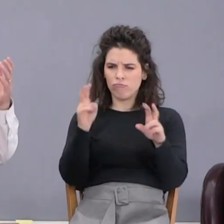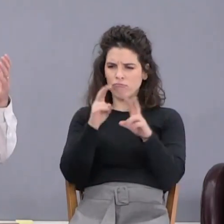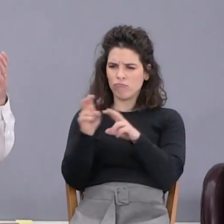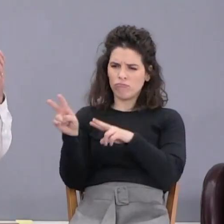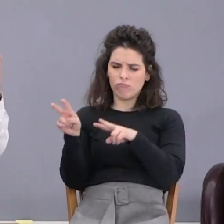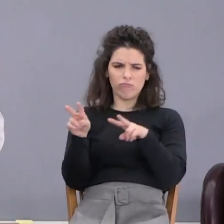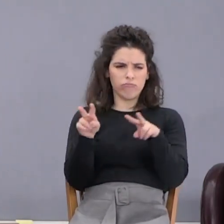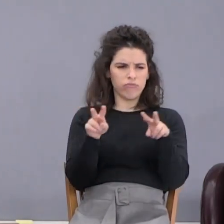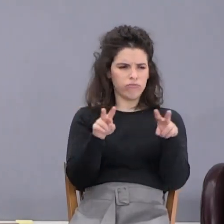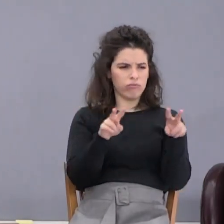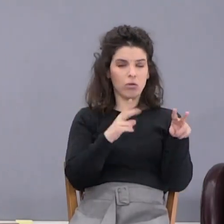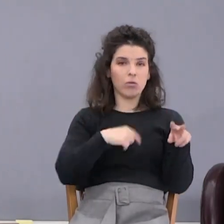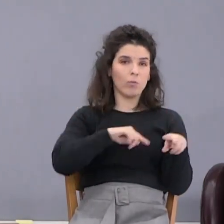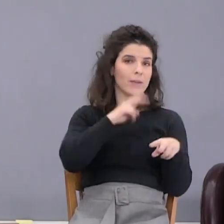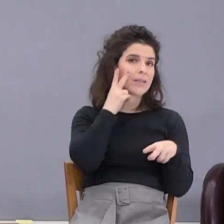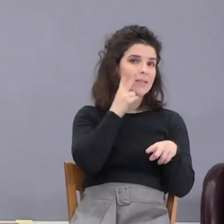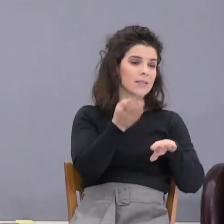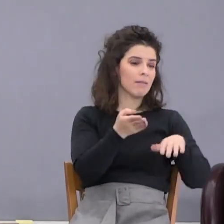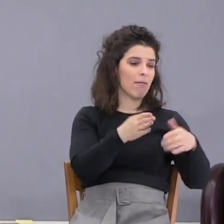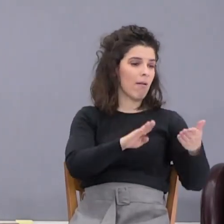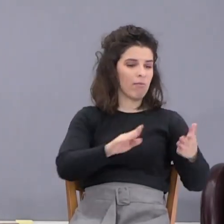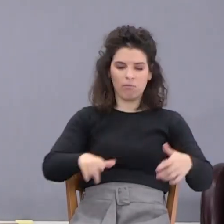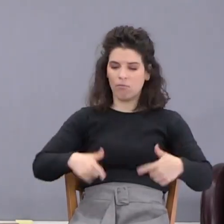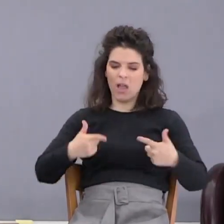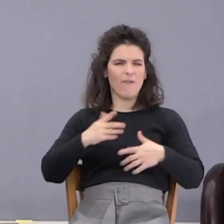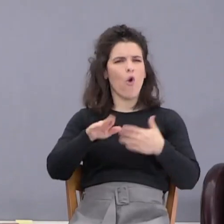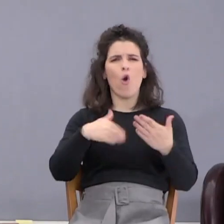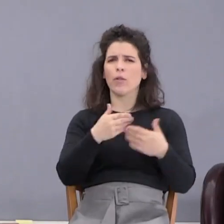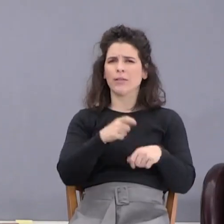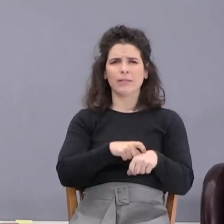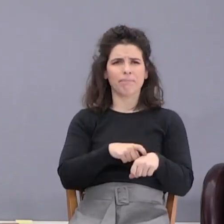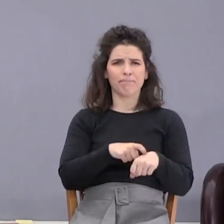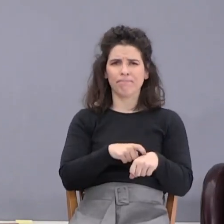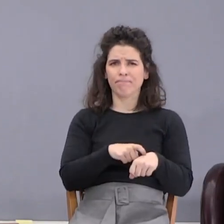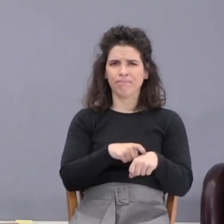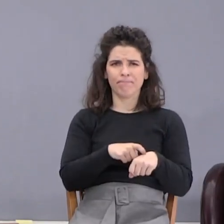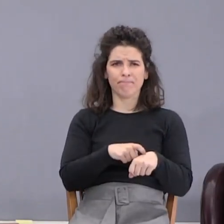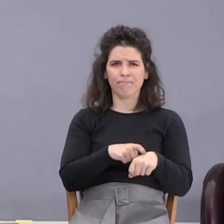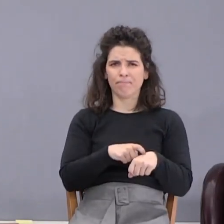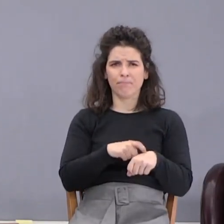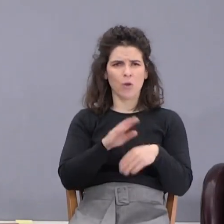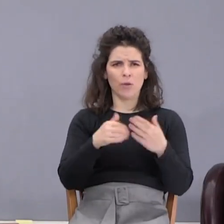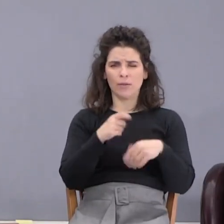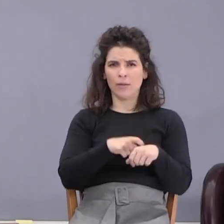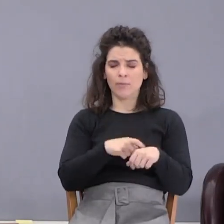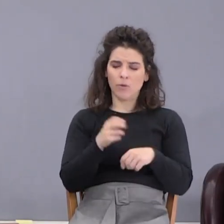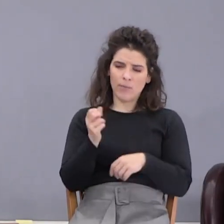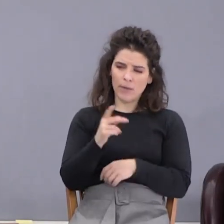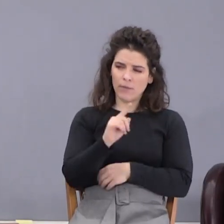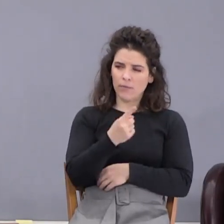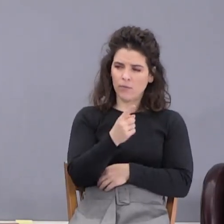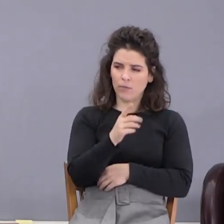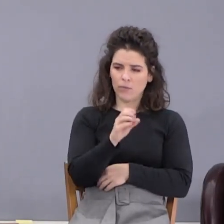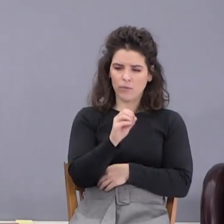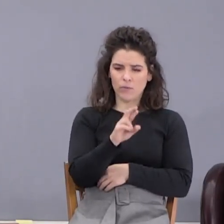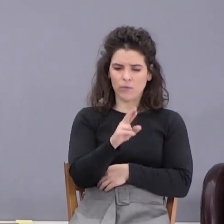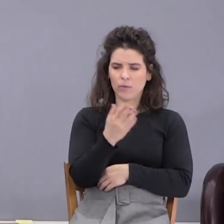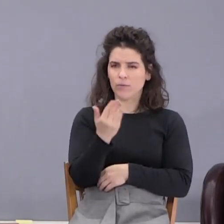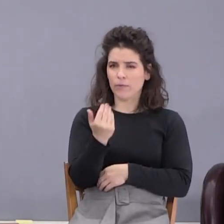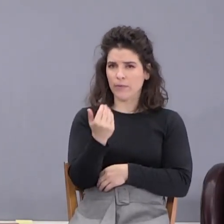see death and life all the time. Go to 1 Corinthians chapter 15